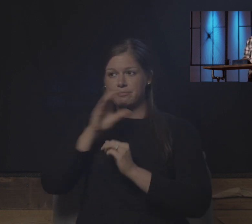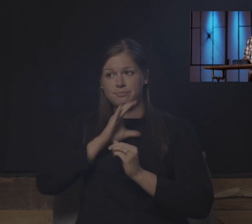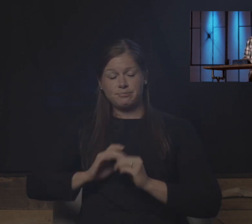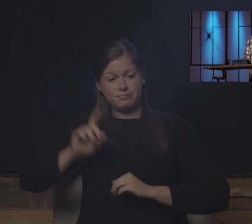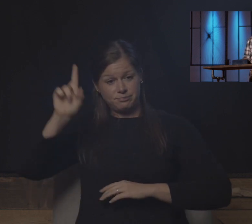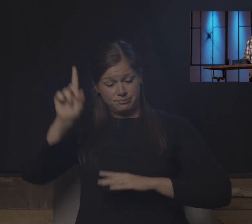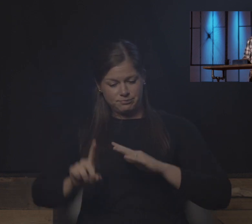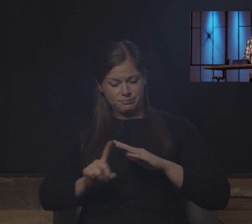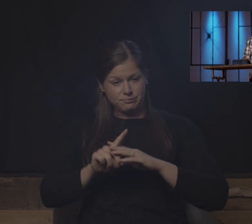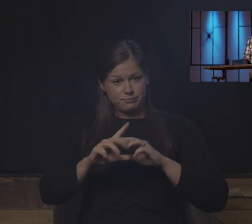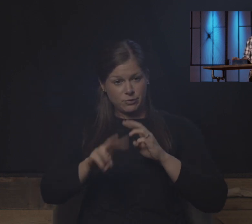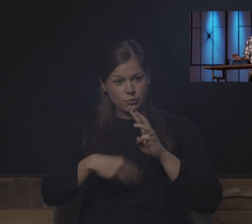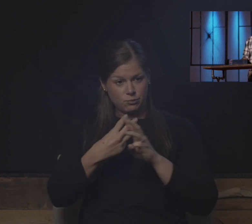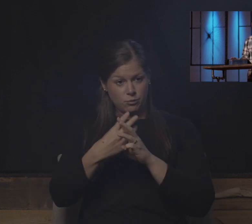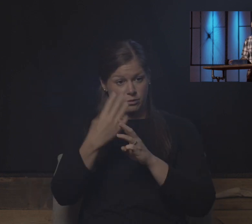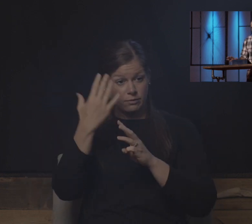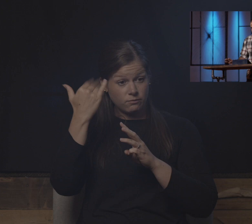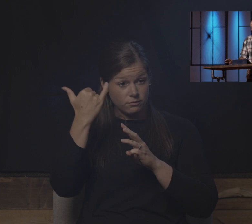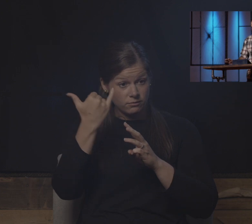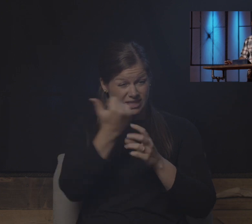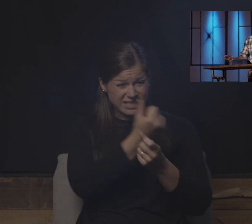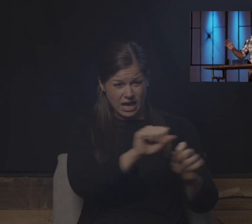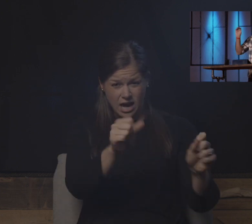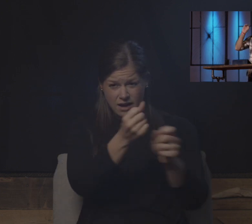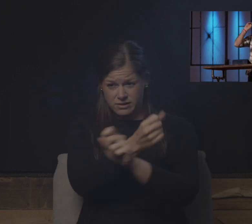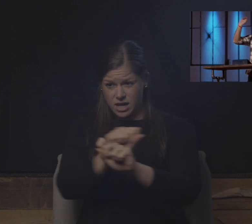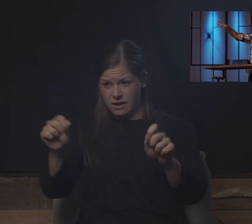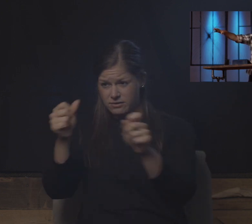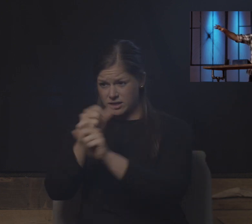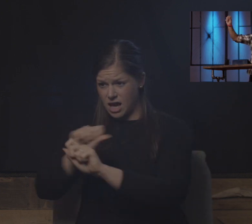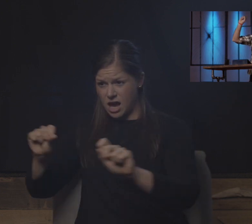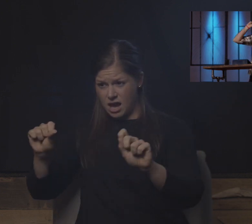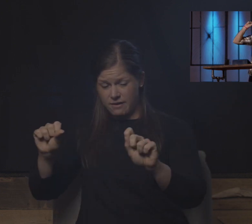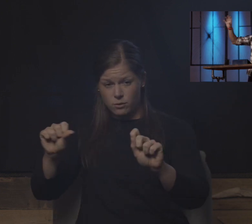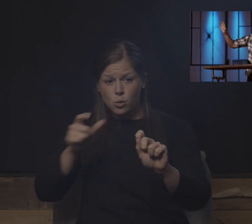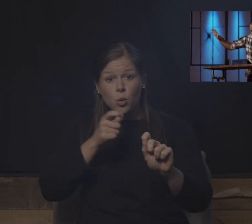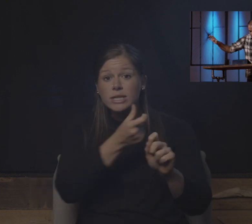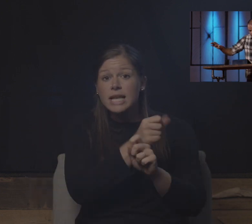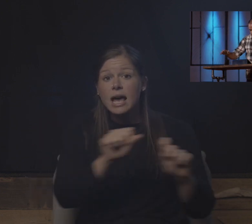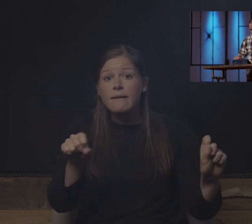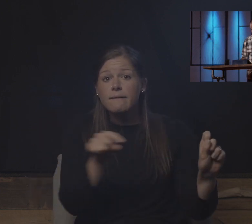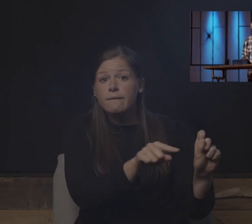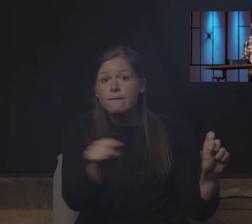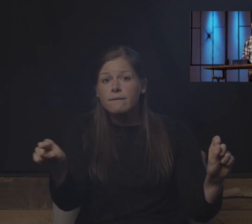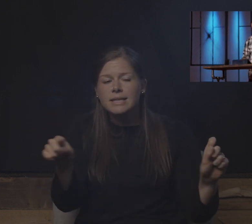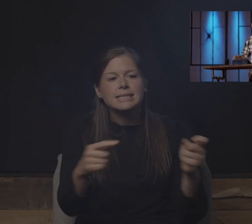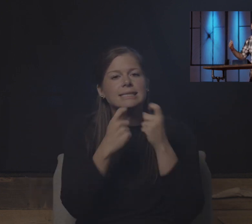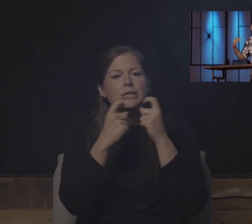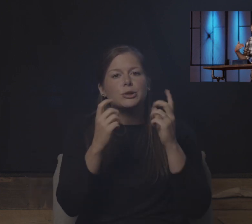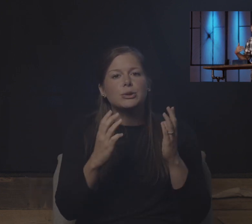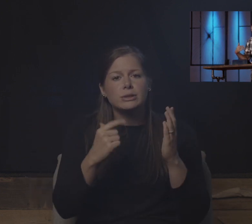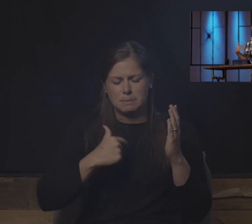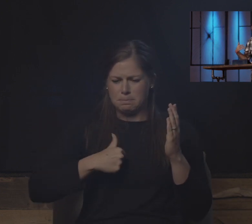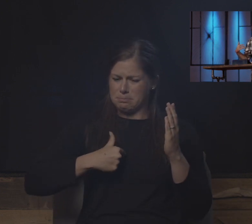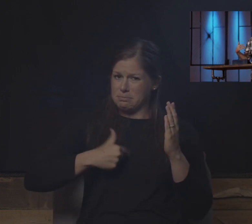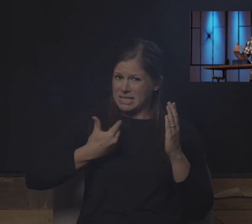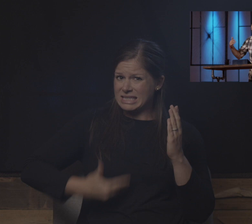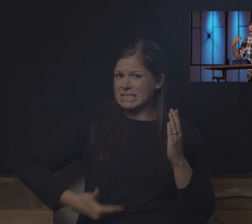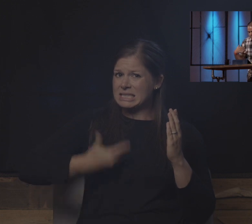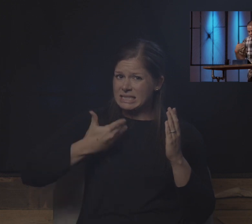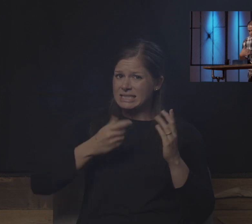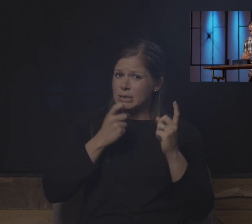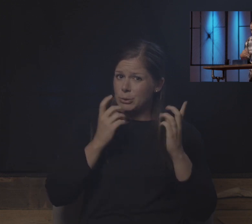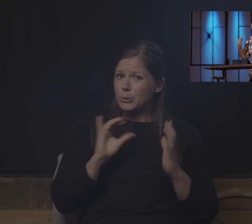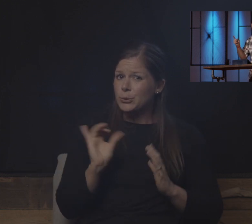save sinners, of whom I am the foremost. I'm the chief. I'm number one. But